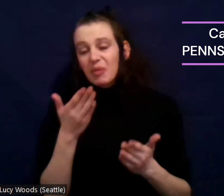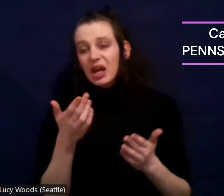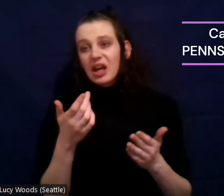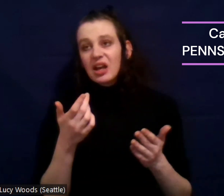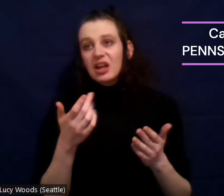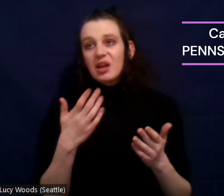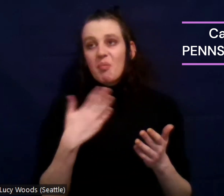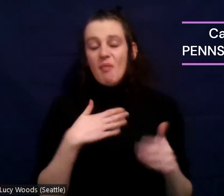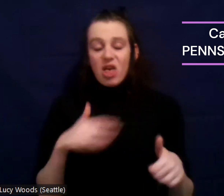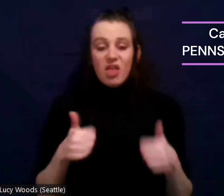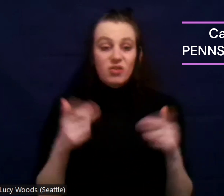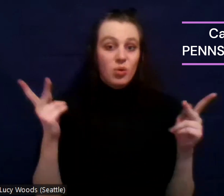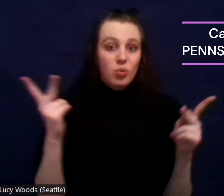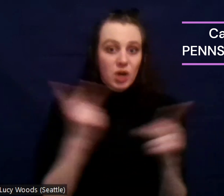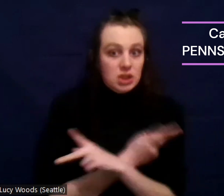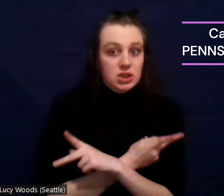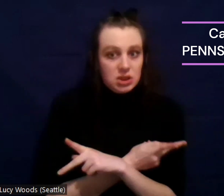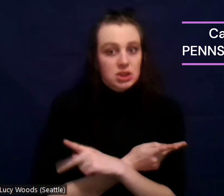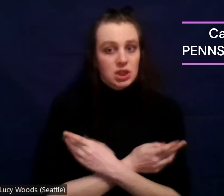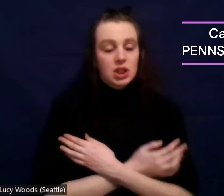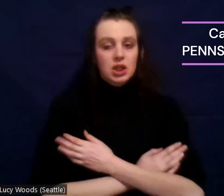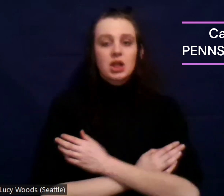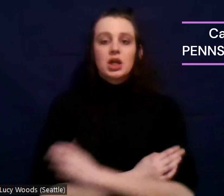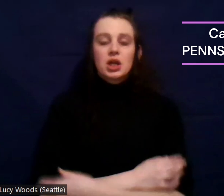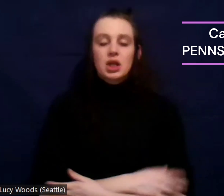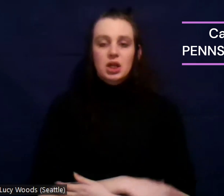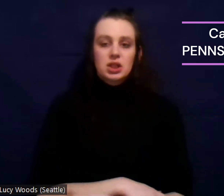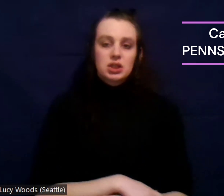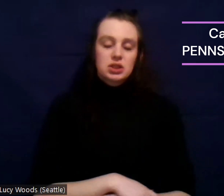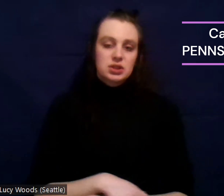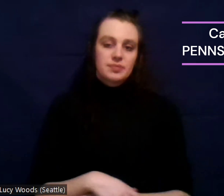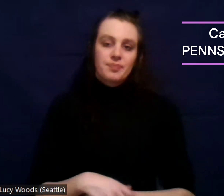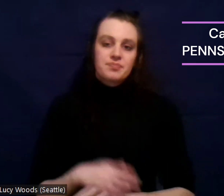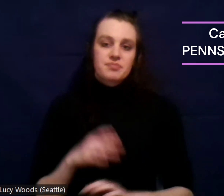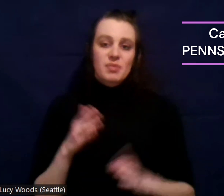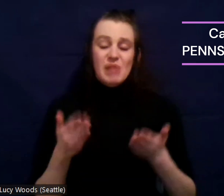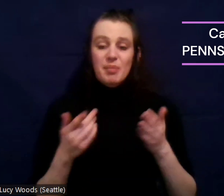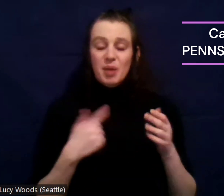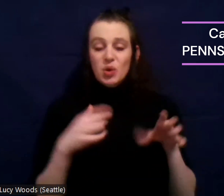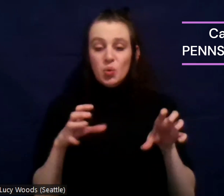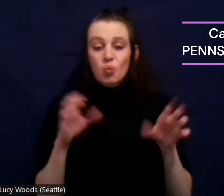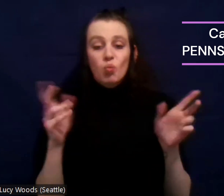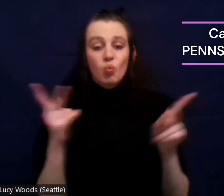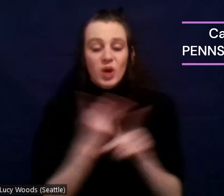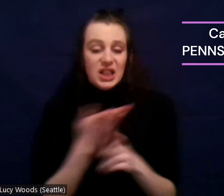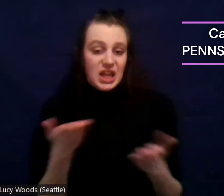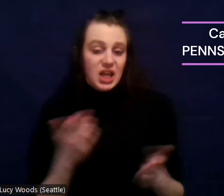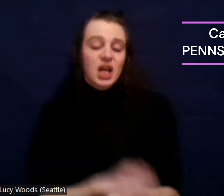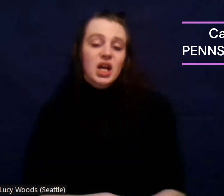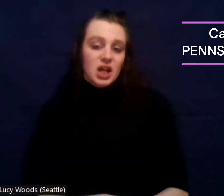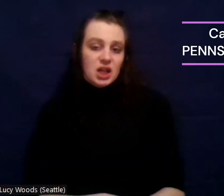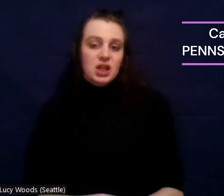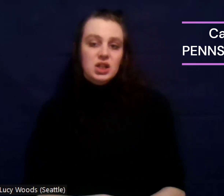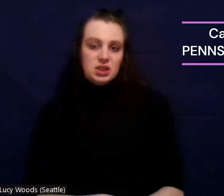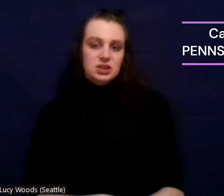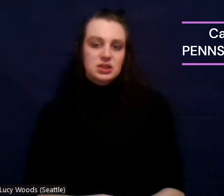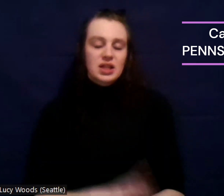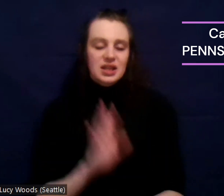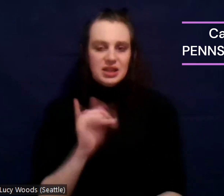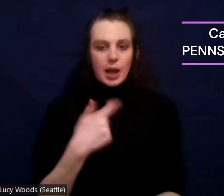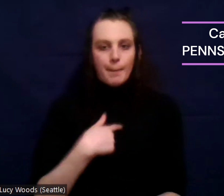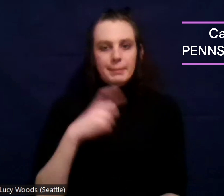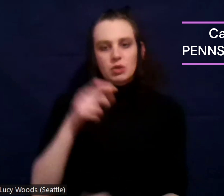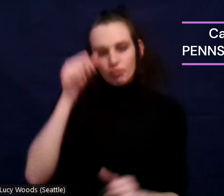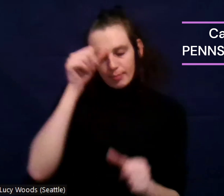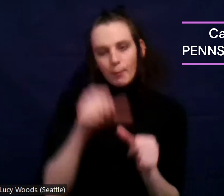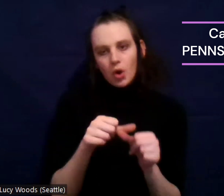places and maybe I would have done way worse things than I did. And that's something like I have to remember